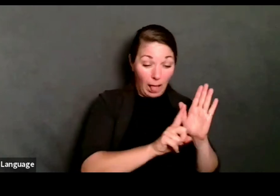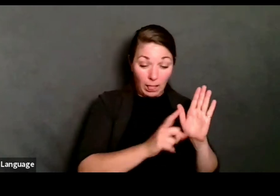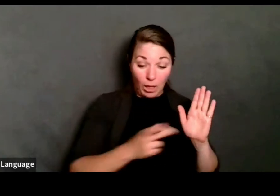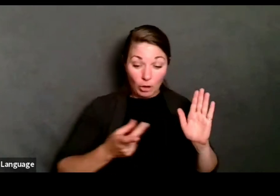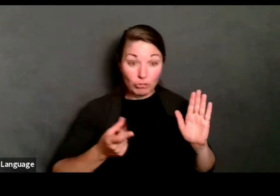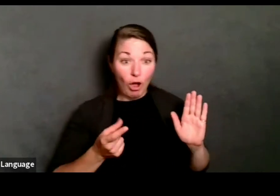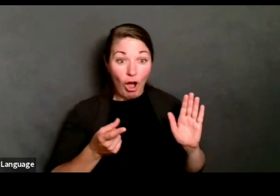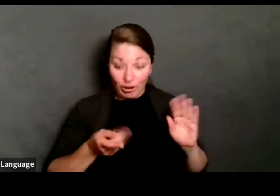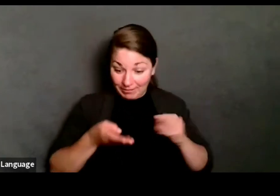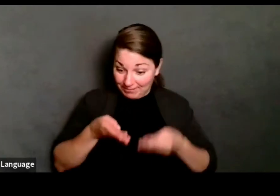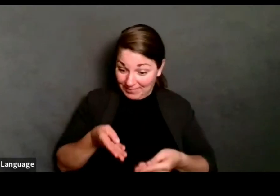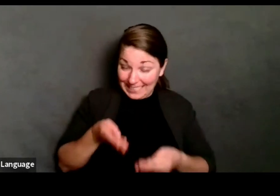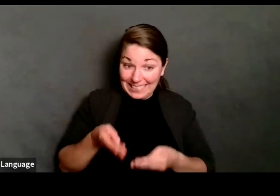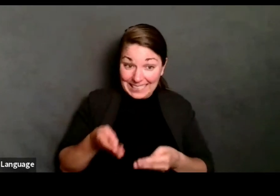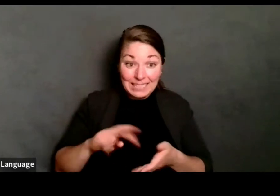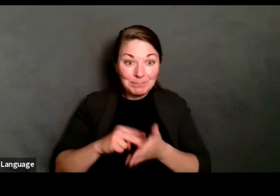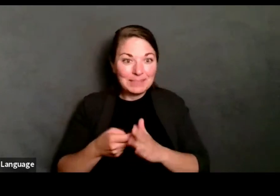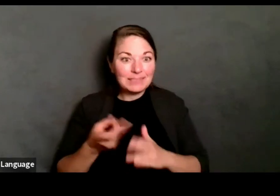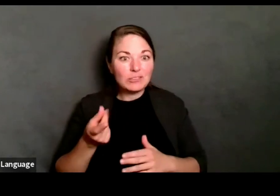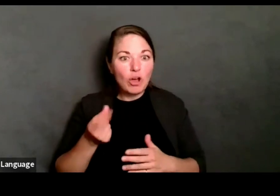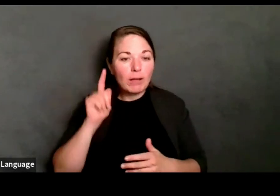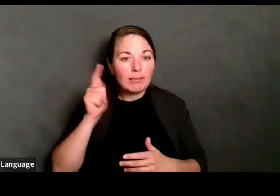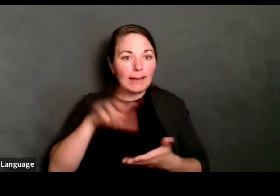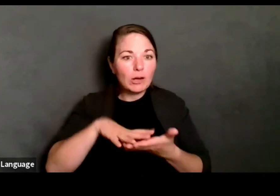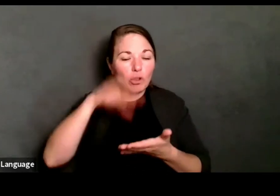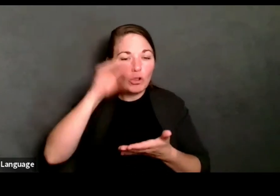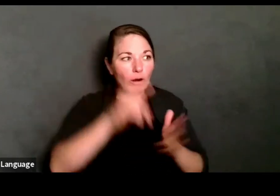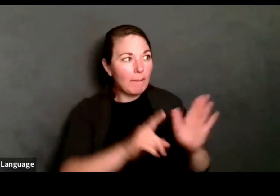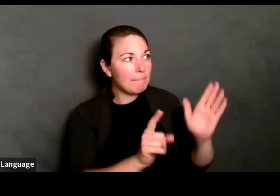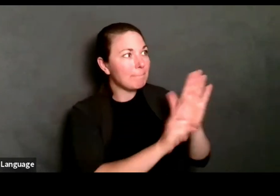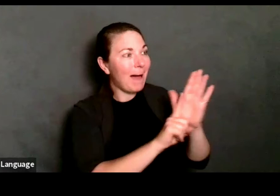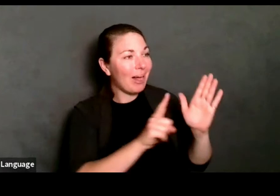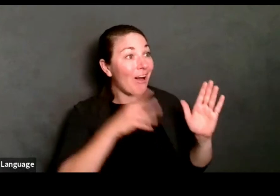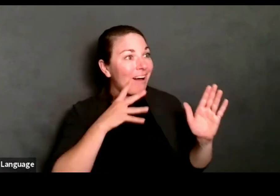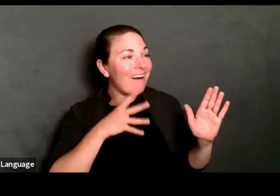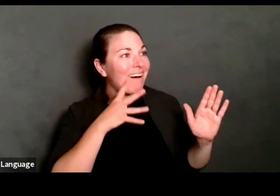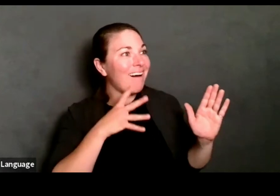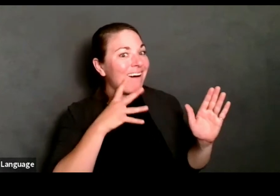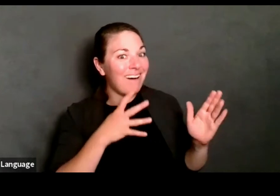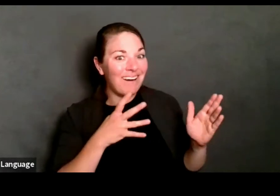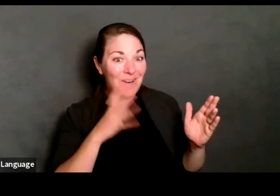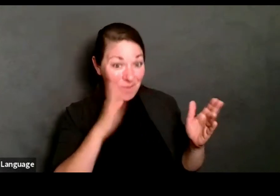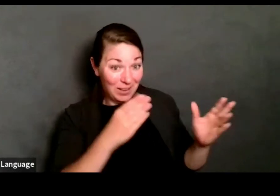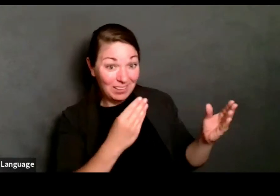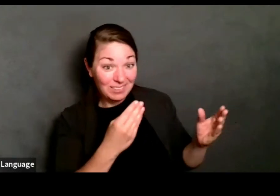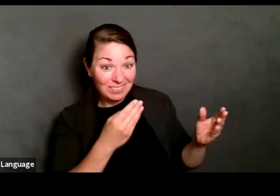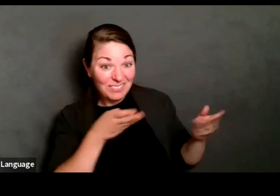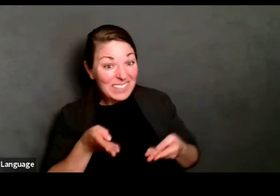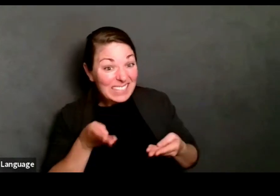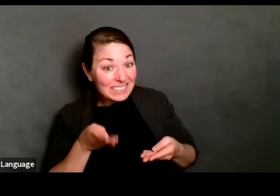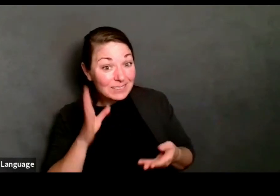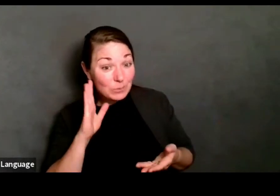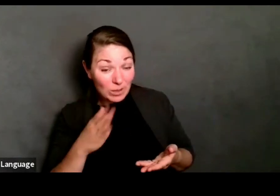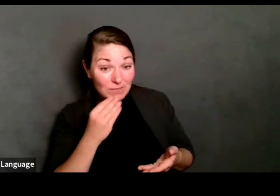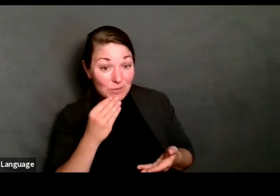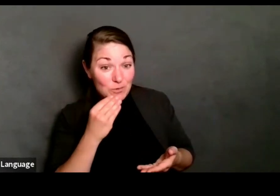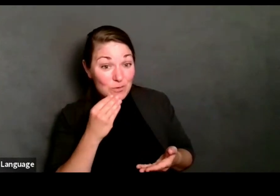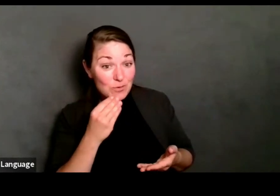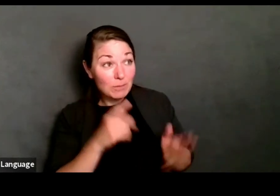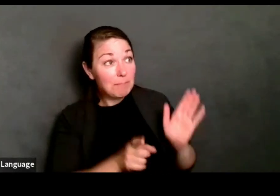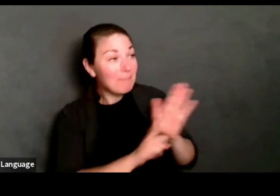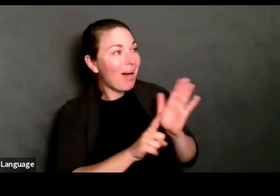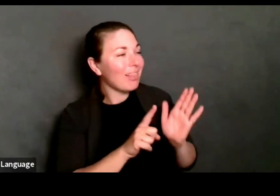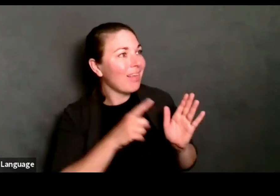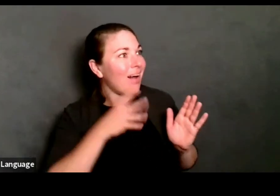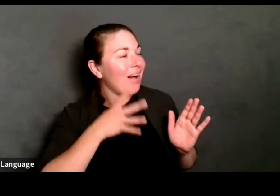it's because they've learned that the stimulus of the bell leads to something that they enjoy or want, which, of course, for the dogs was meat.